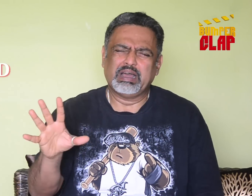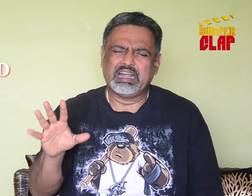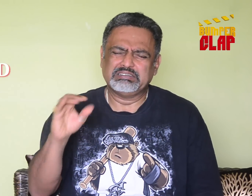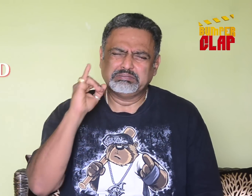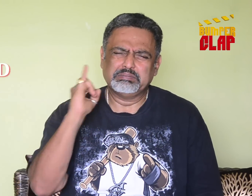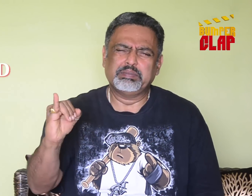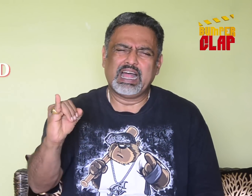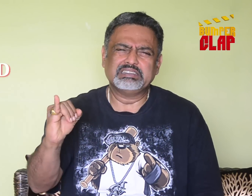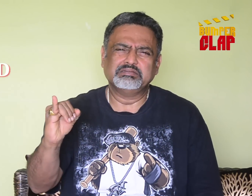bad, bad,